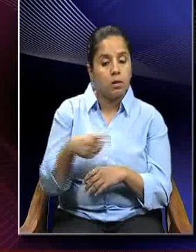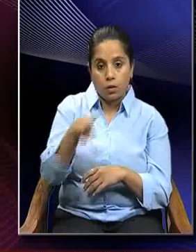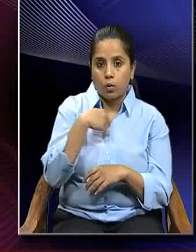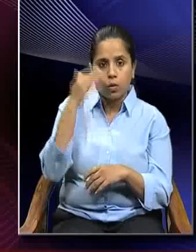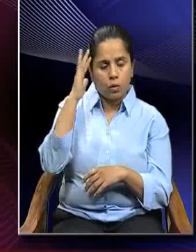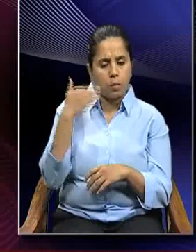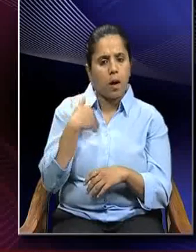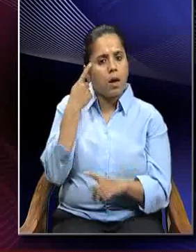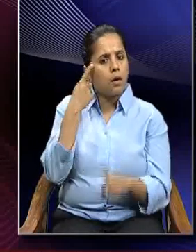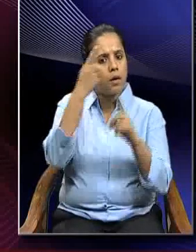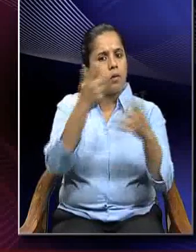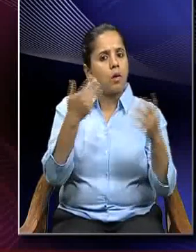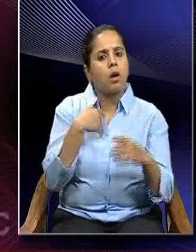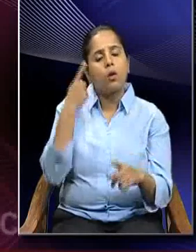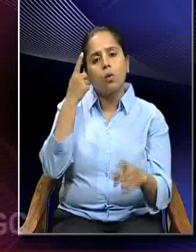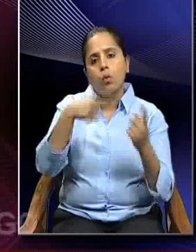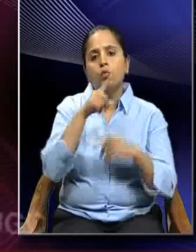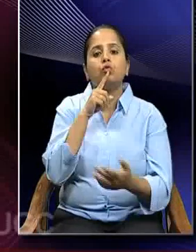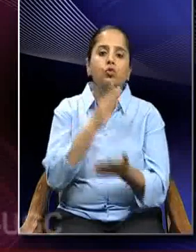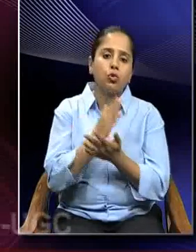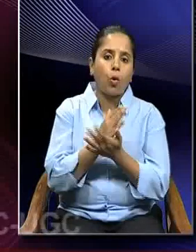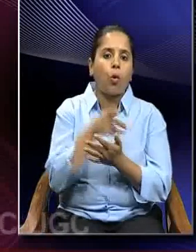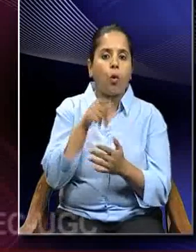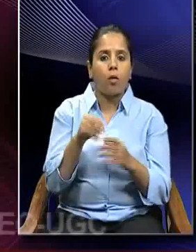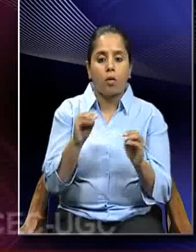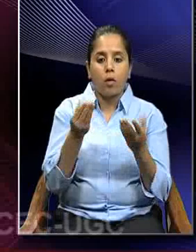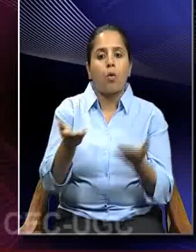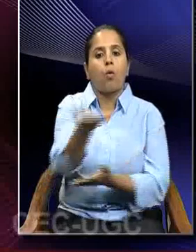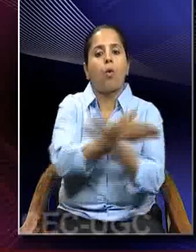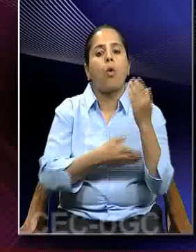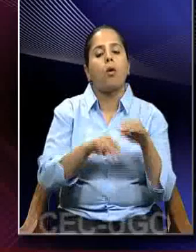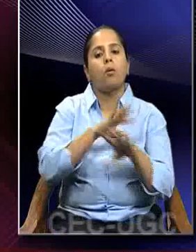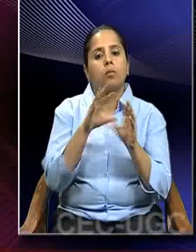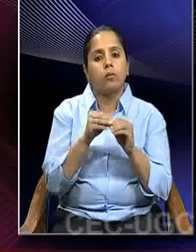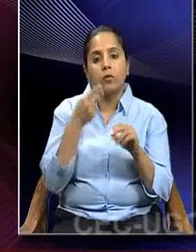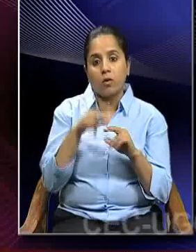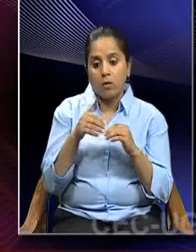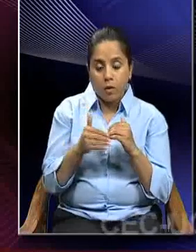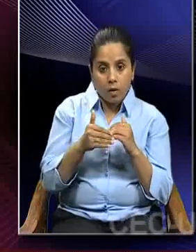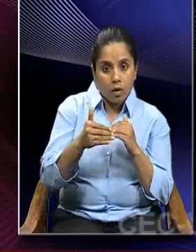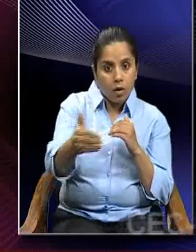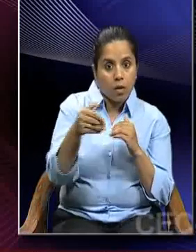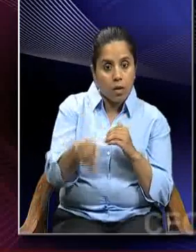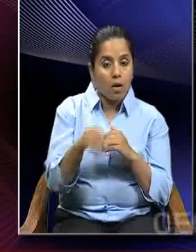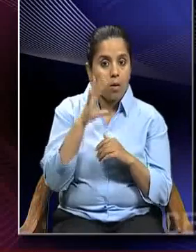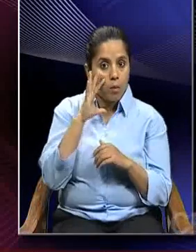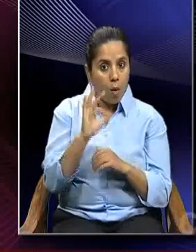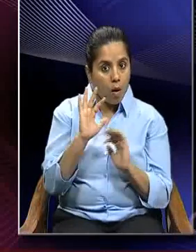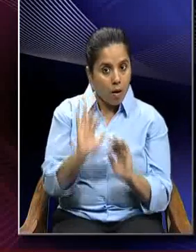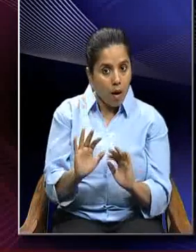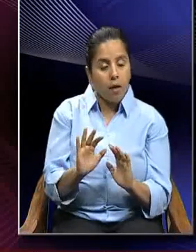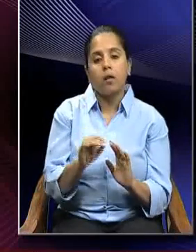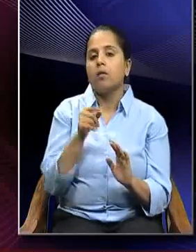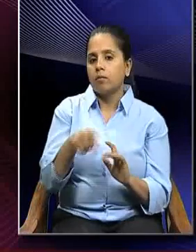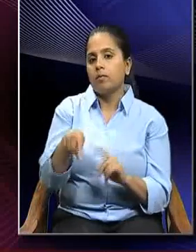my goal is to ensure the welfare of all. If survival of all is the essence, then of course